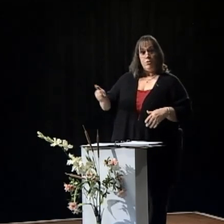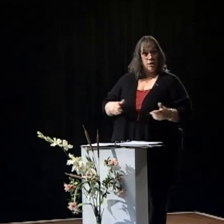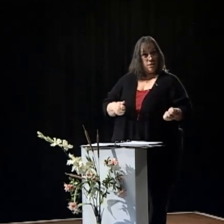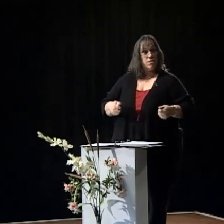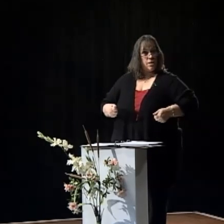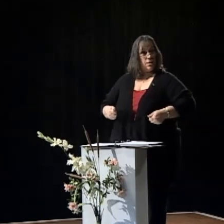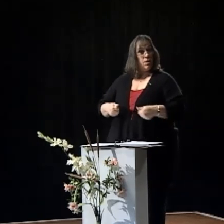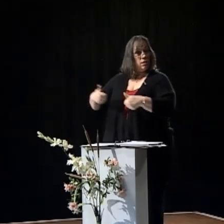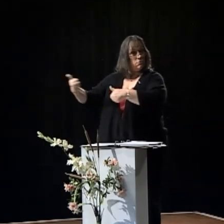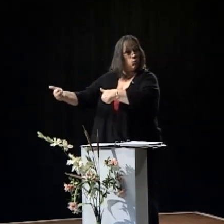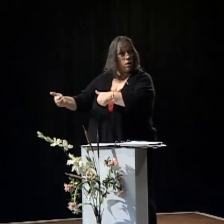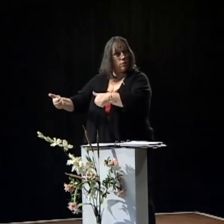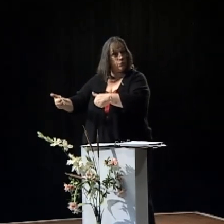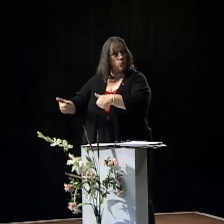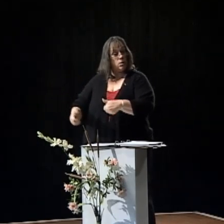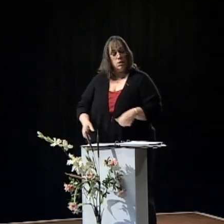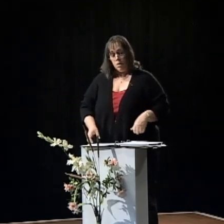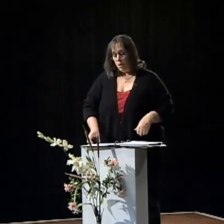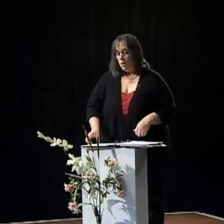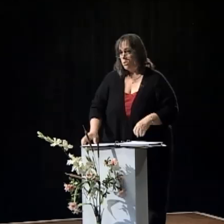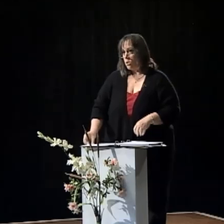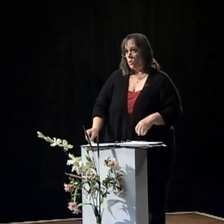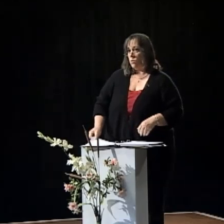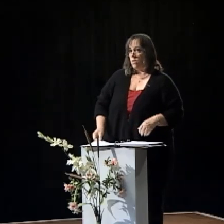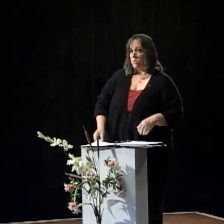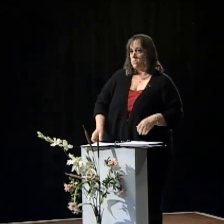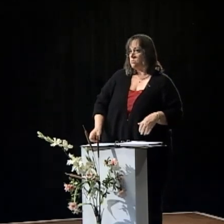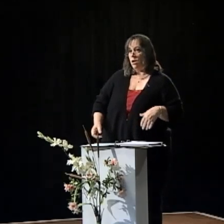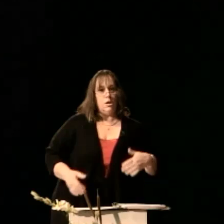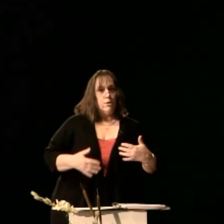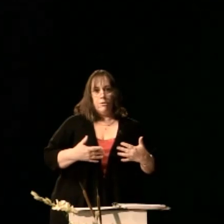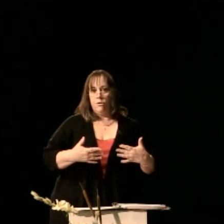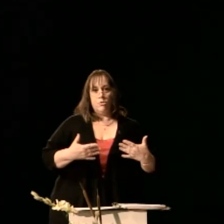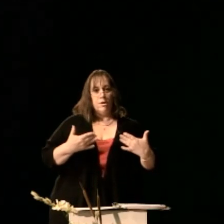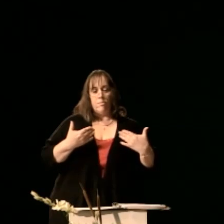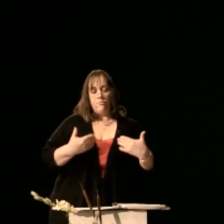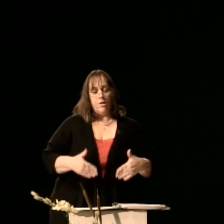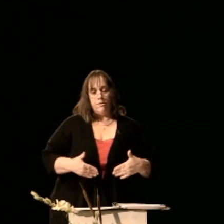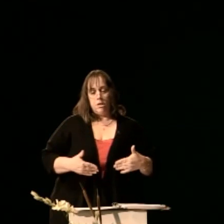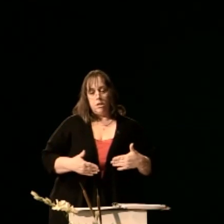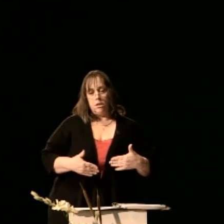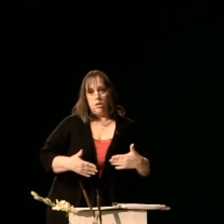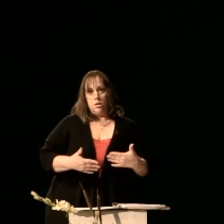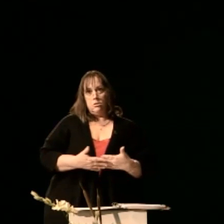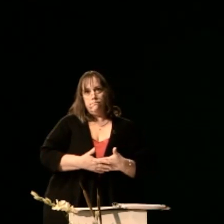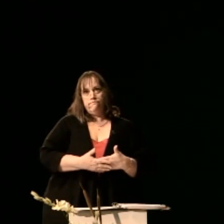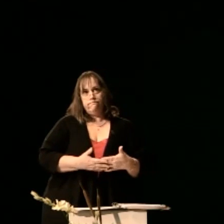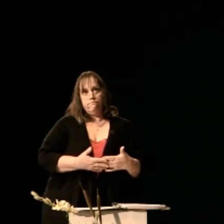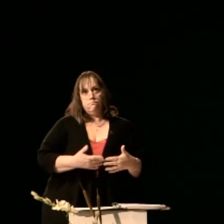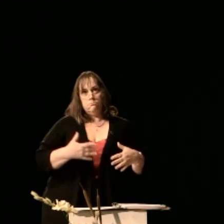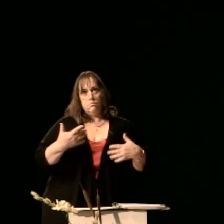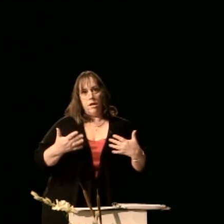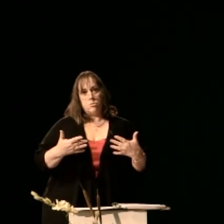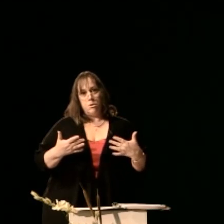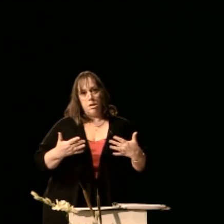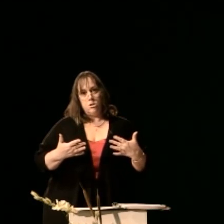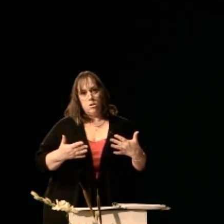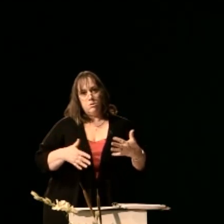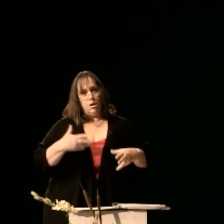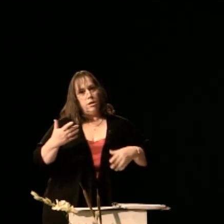going to take them and walk out the door. So it's not going through. You give them very little explanation. You're not going to go